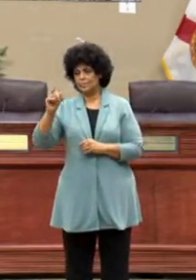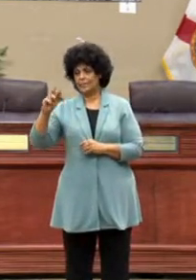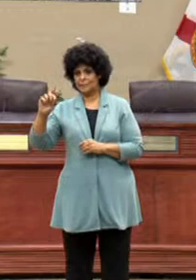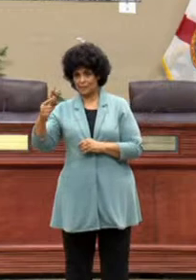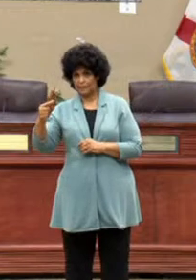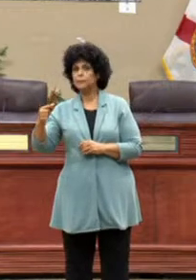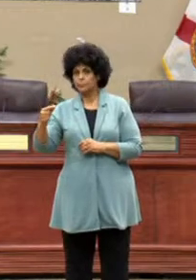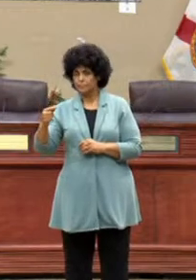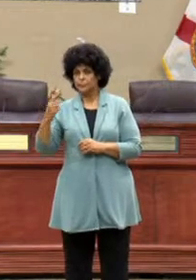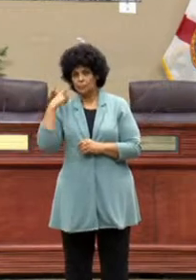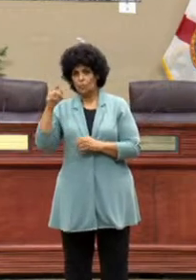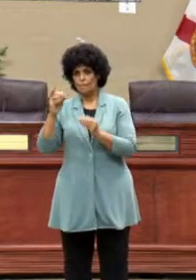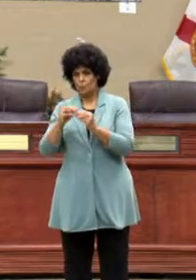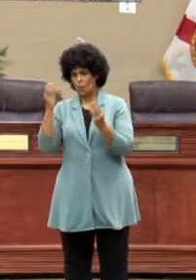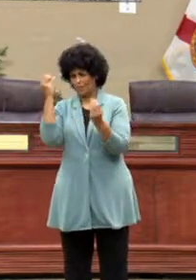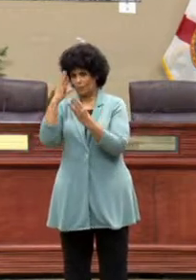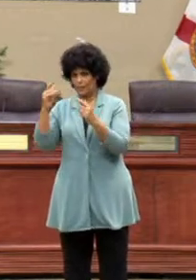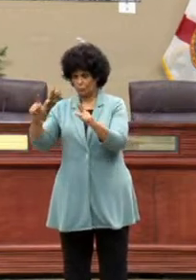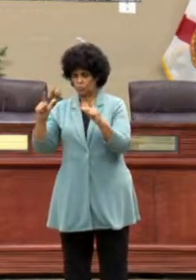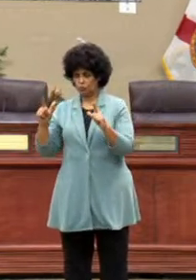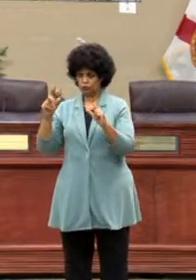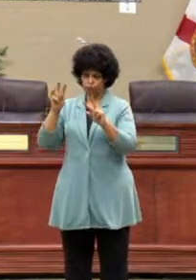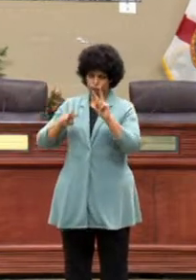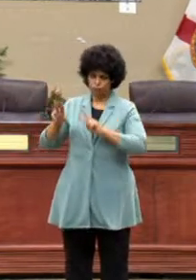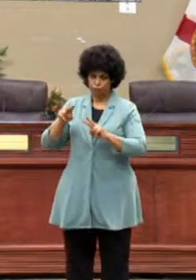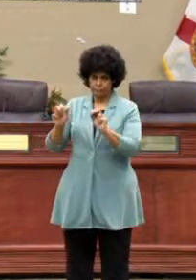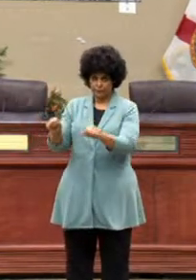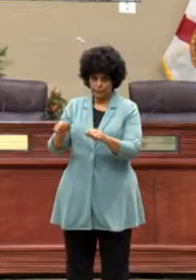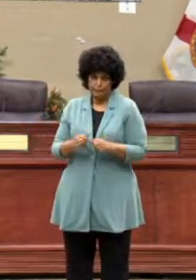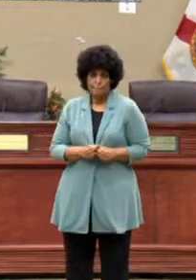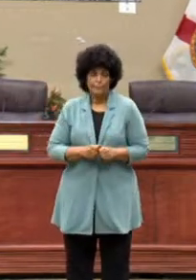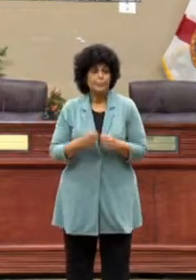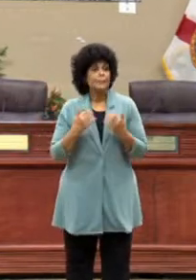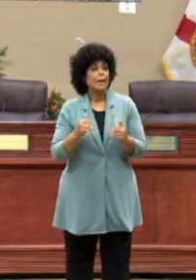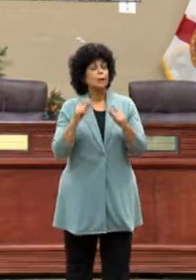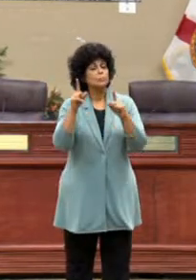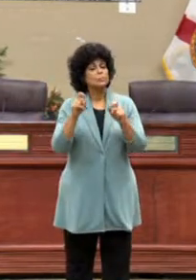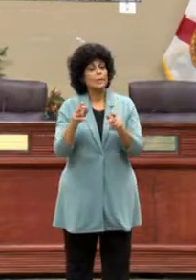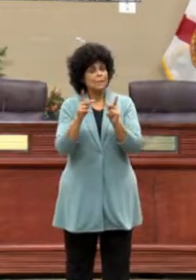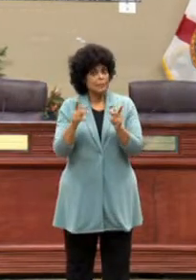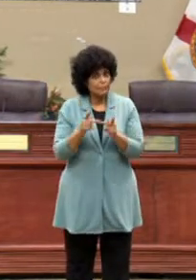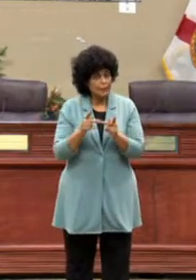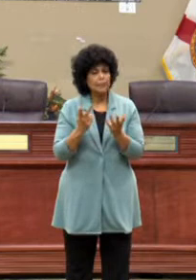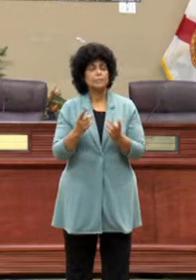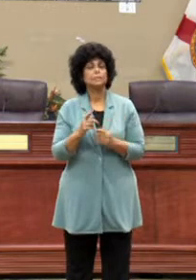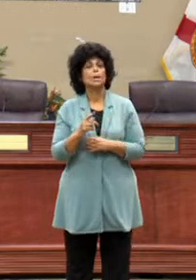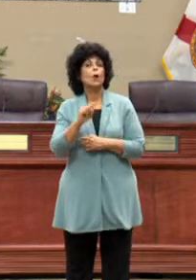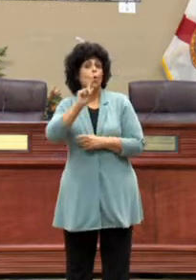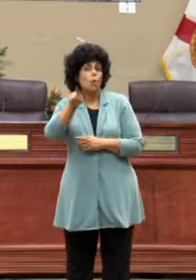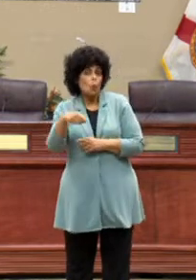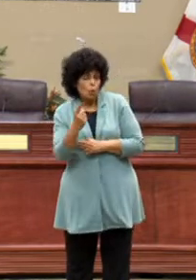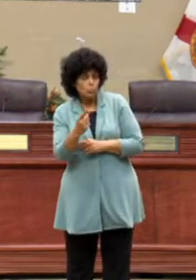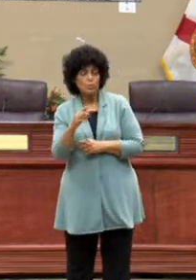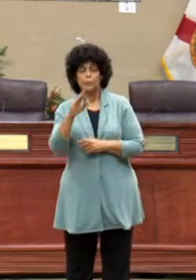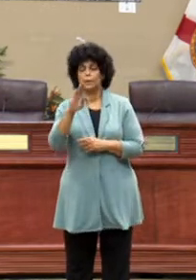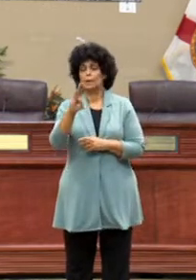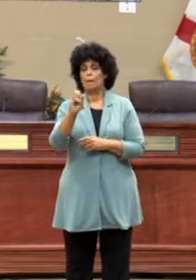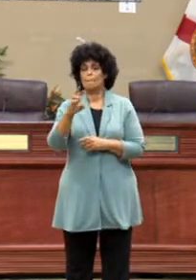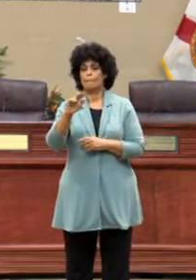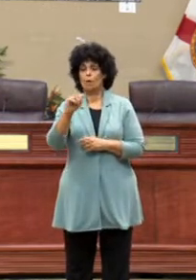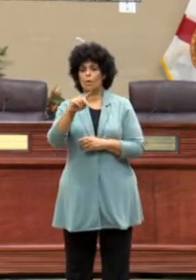When we look at the testing sites, Barnett Park remains the only Orange County run site